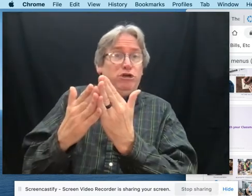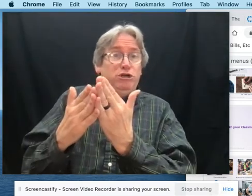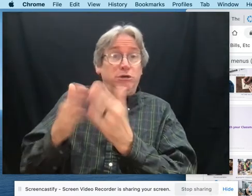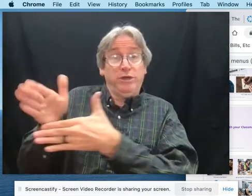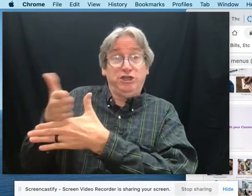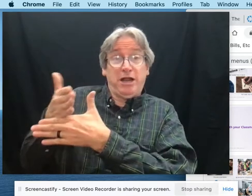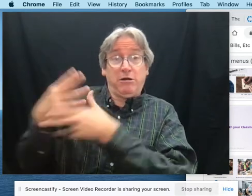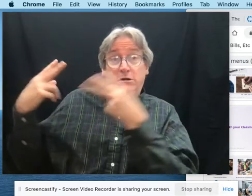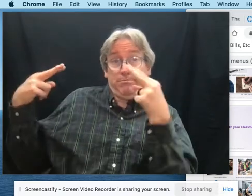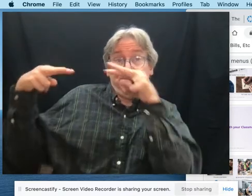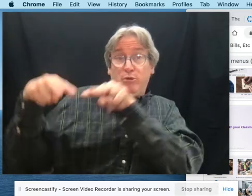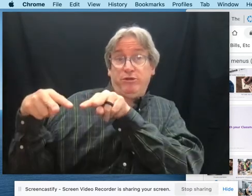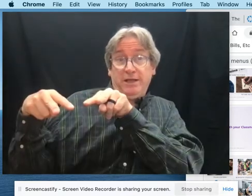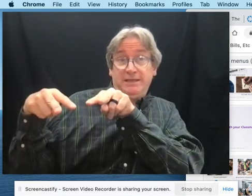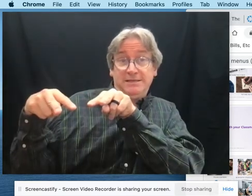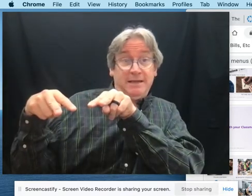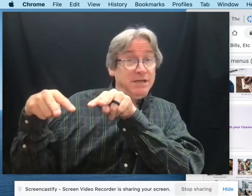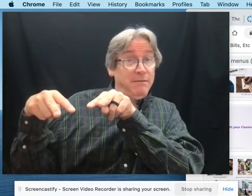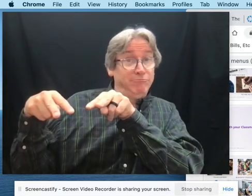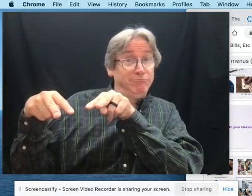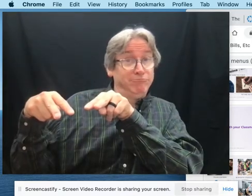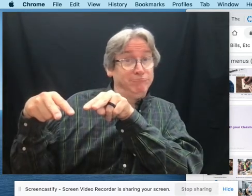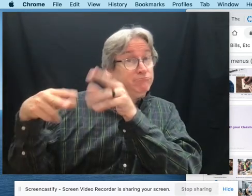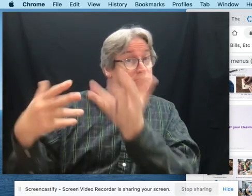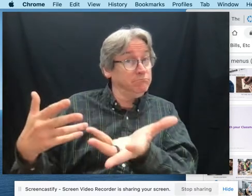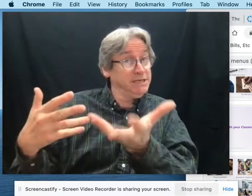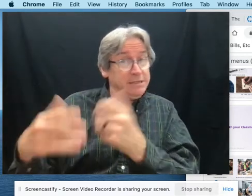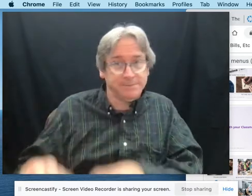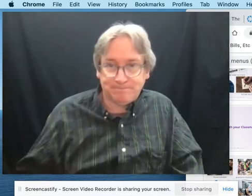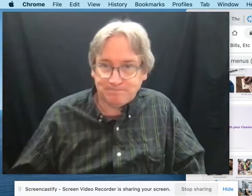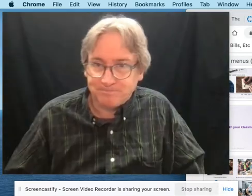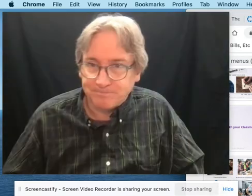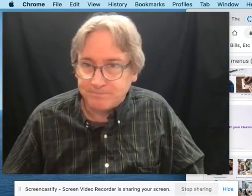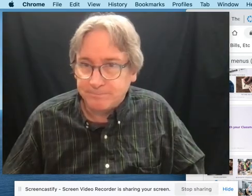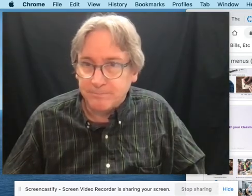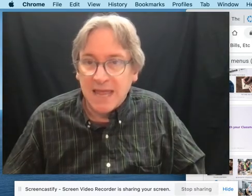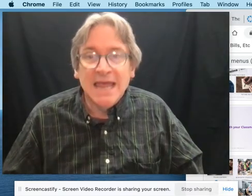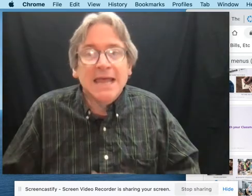Share. Book we shared, both looking at the same time. Make sense?